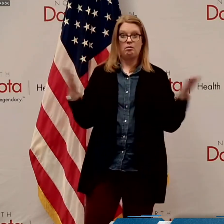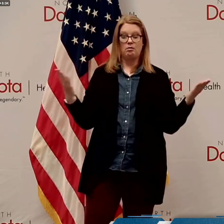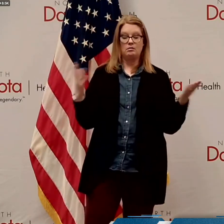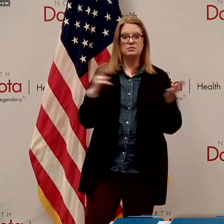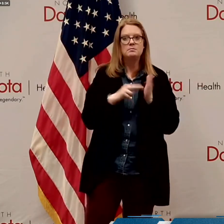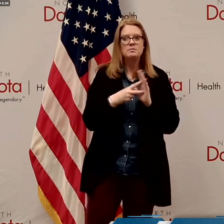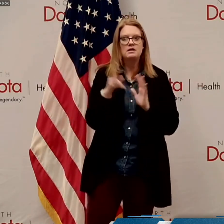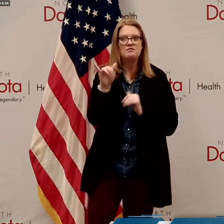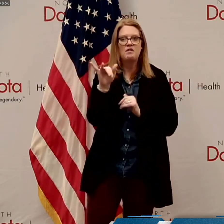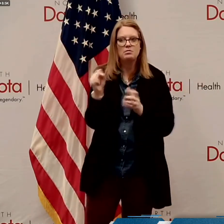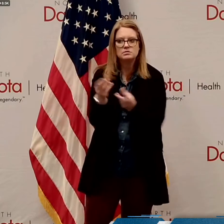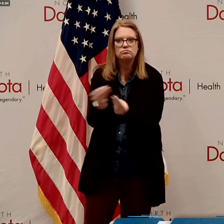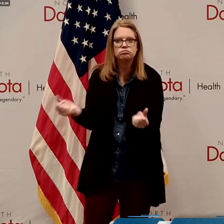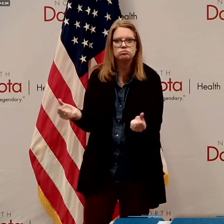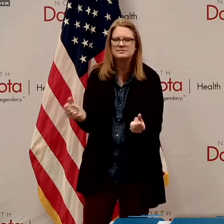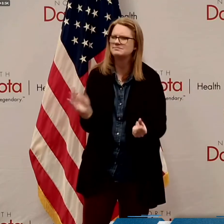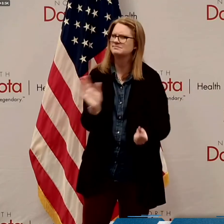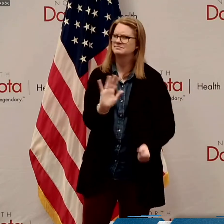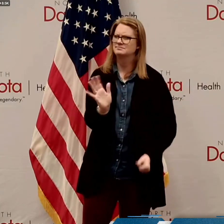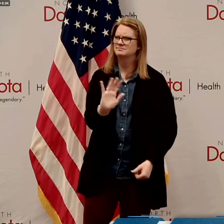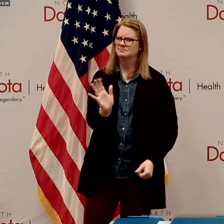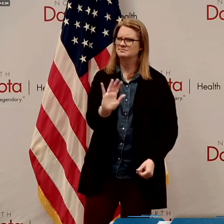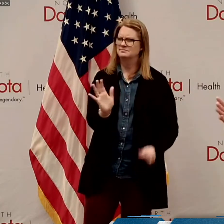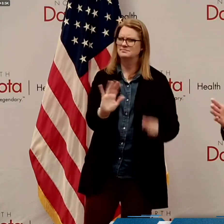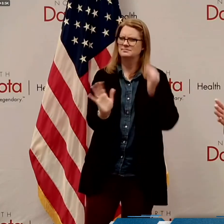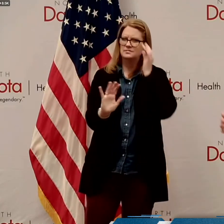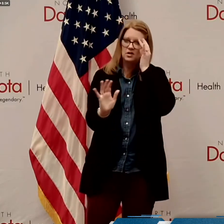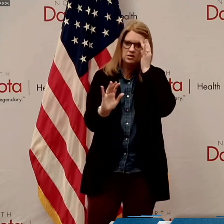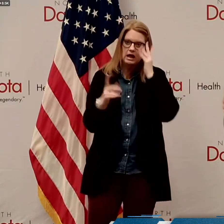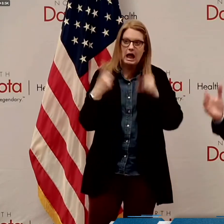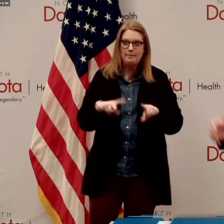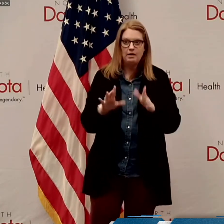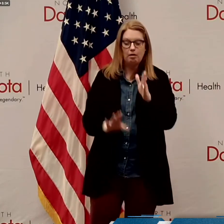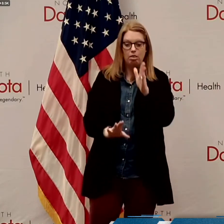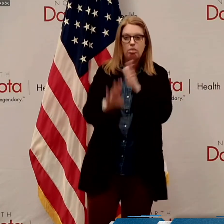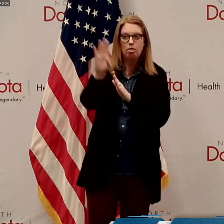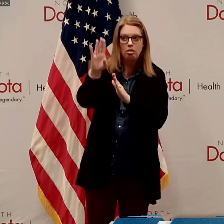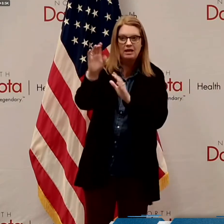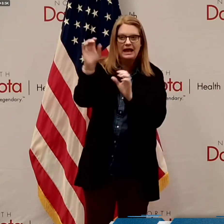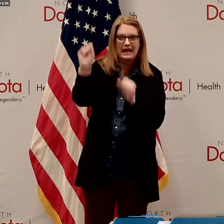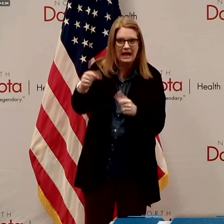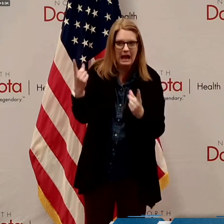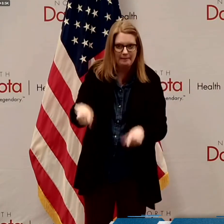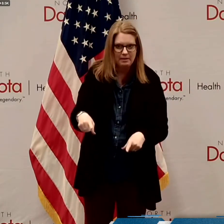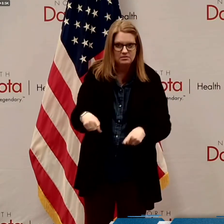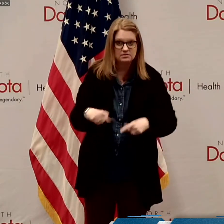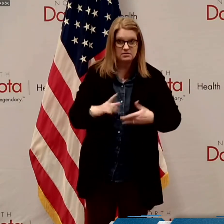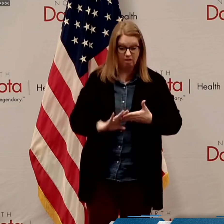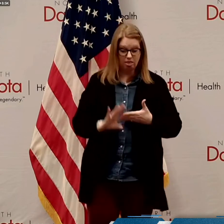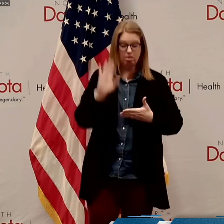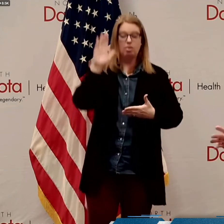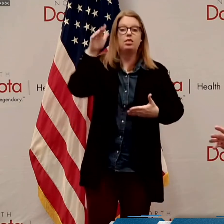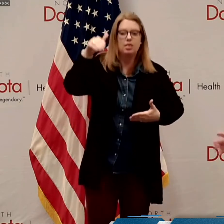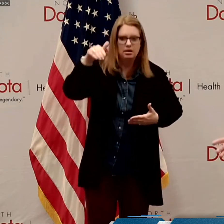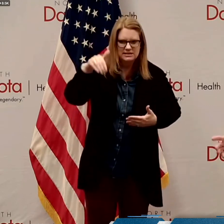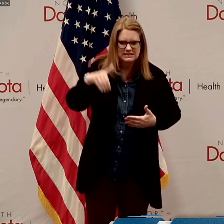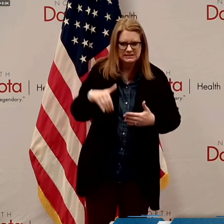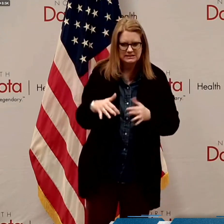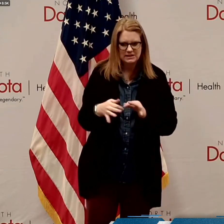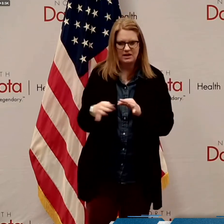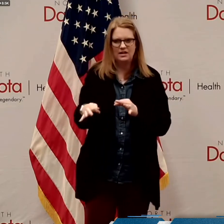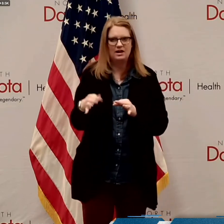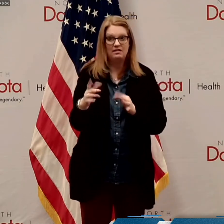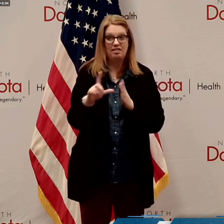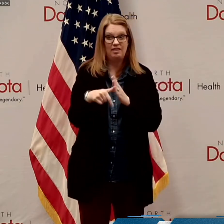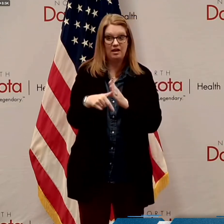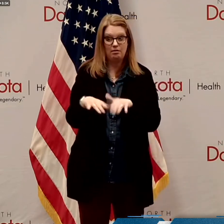is solved. It means we could have another spike, another peak down the road. We may have just deferred that, and so